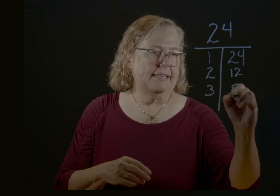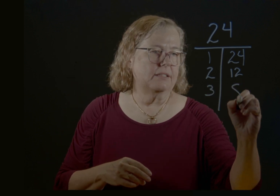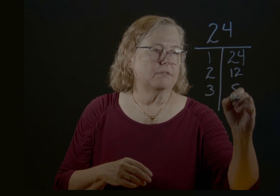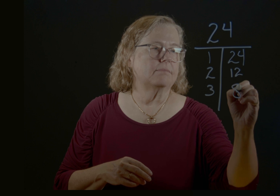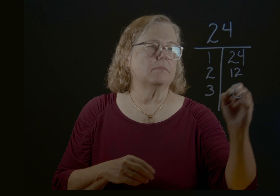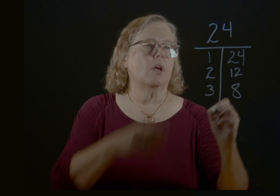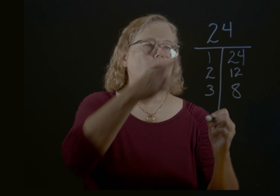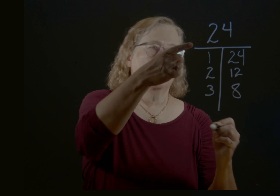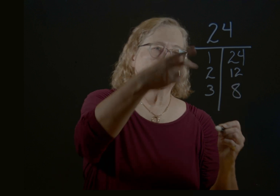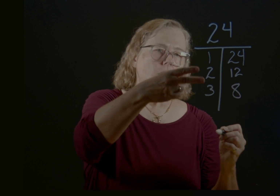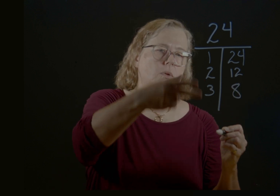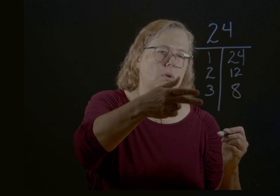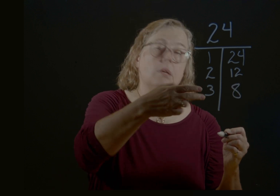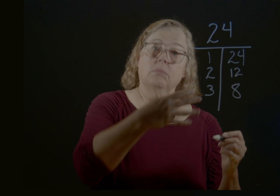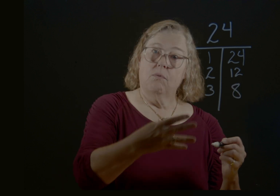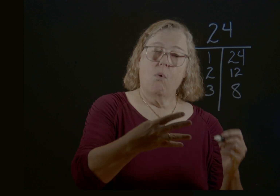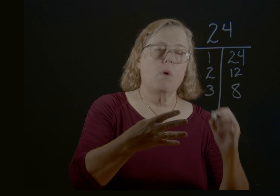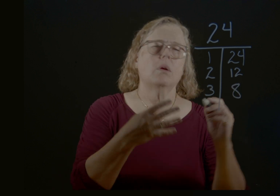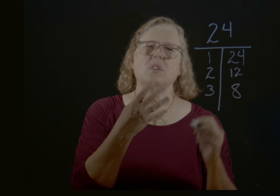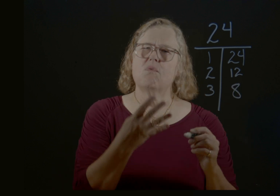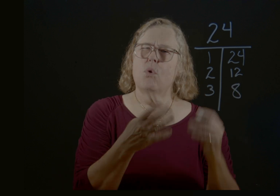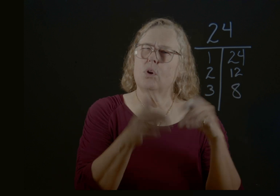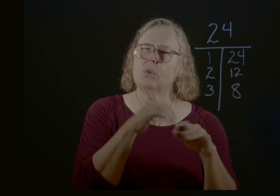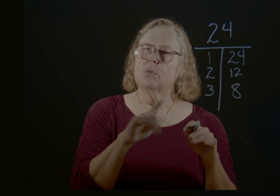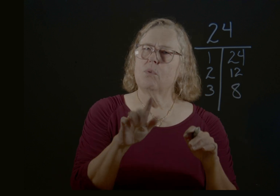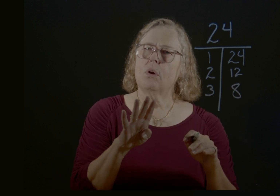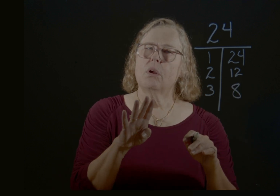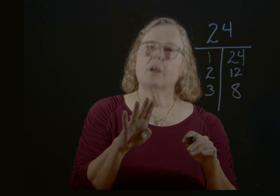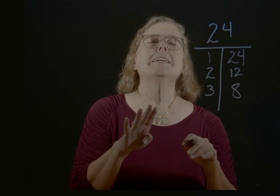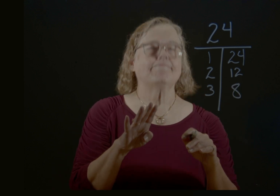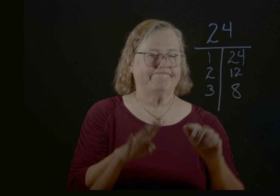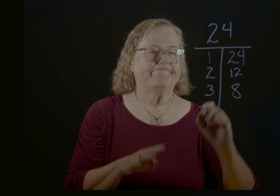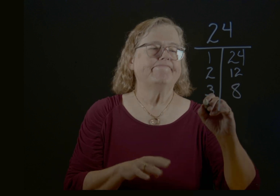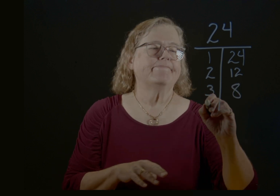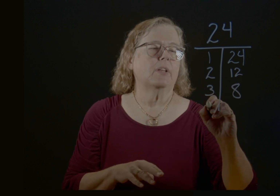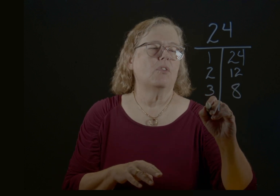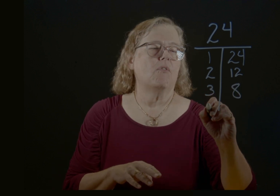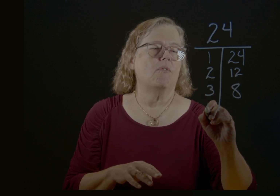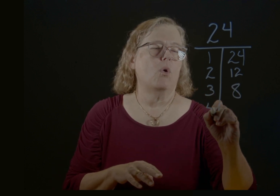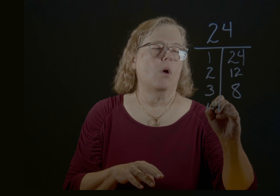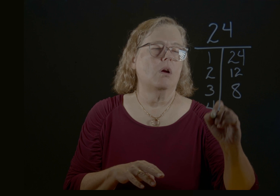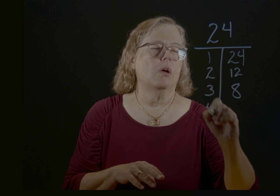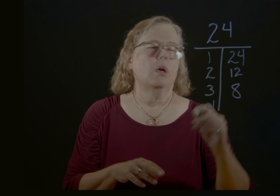8. Good job. So 1, 2, 3. What's the next number? 4. Does 4 go into 24? Sure does.